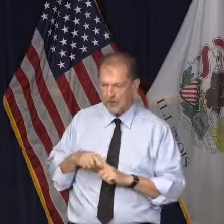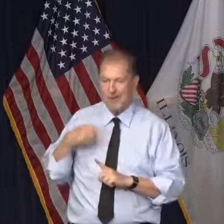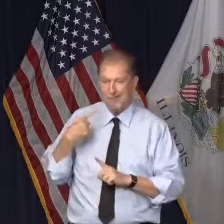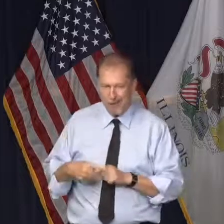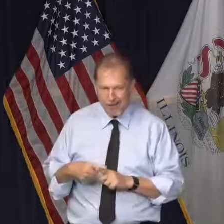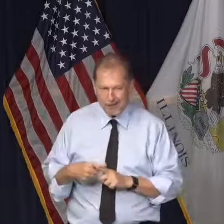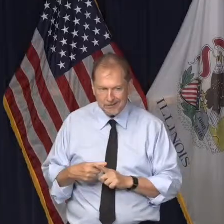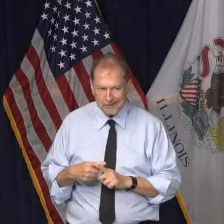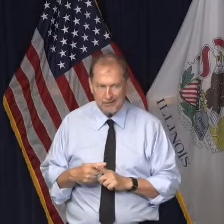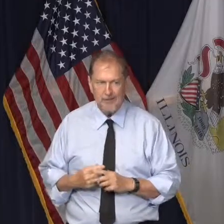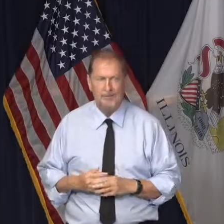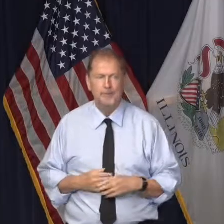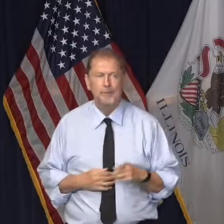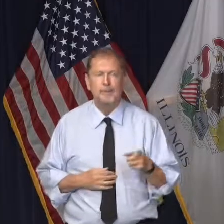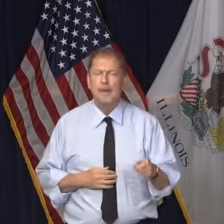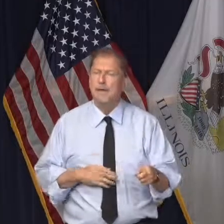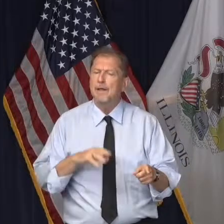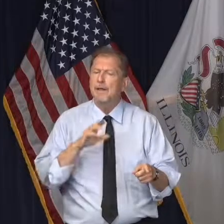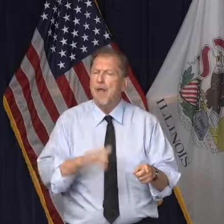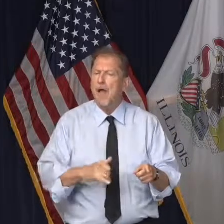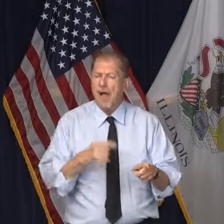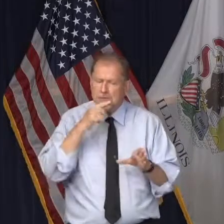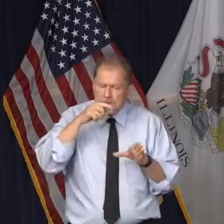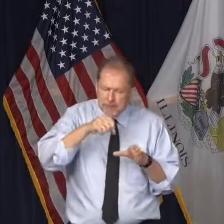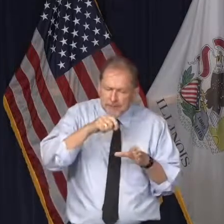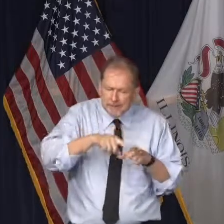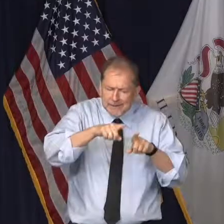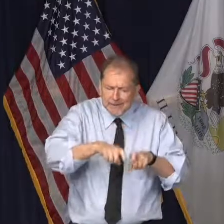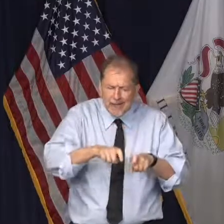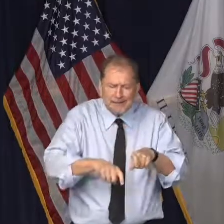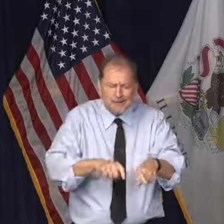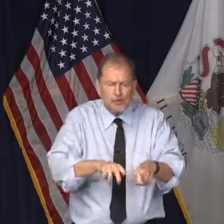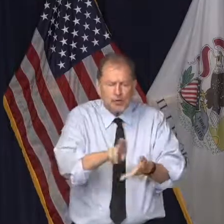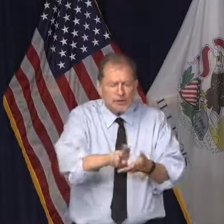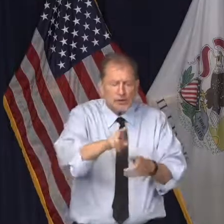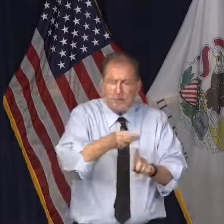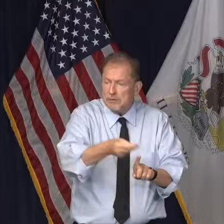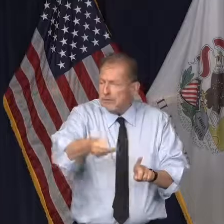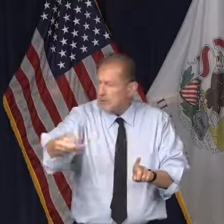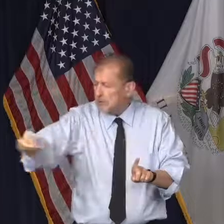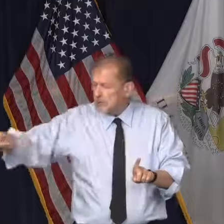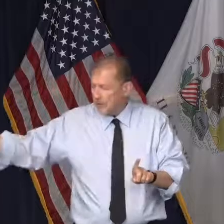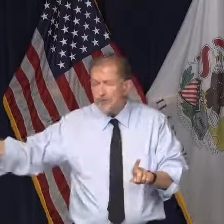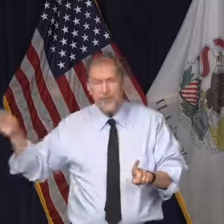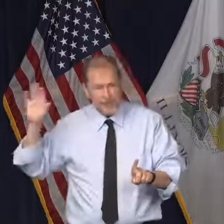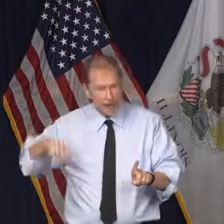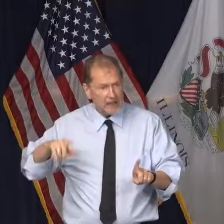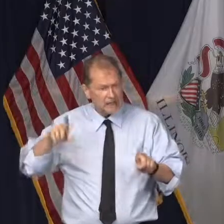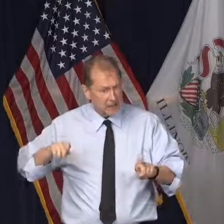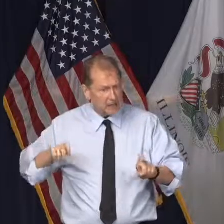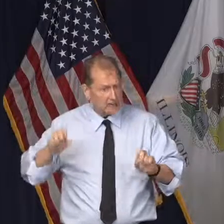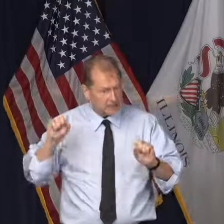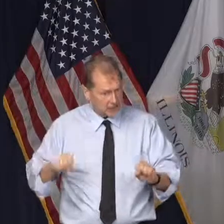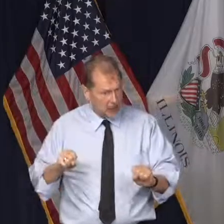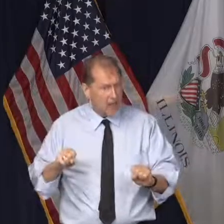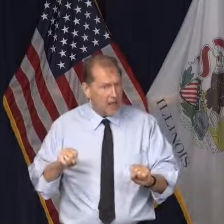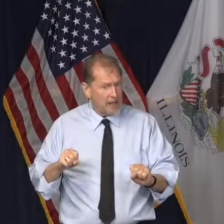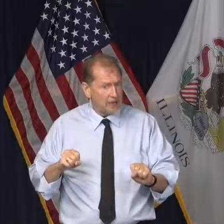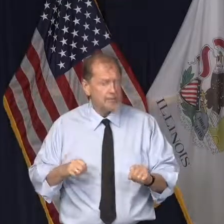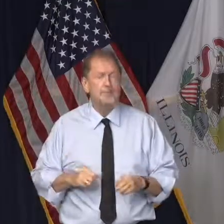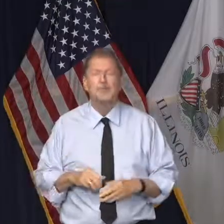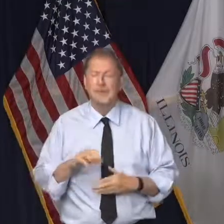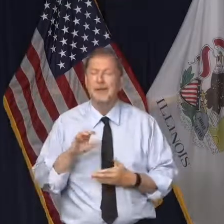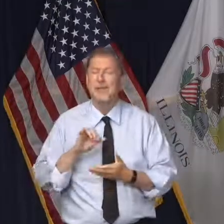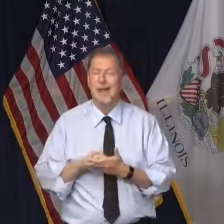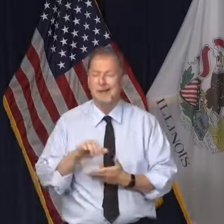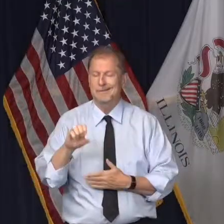update on that saliva test being used other places? How soon? Yeah. So to remind you, the saliva